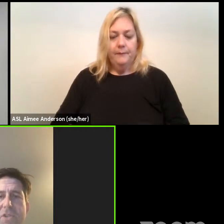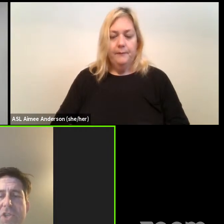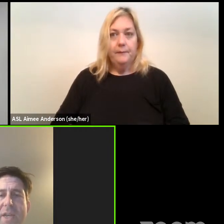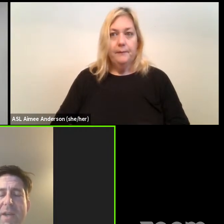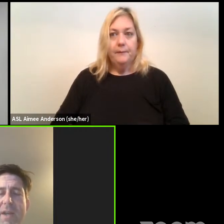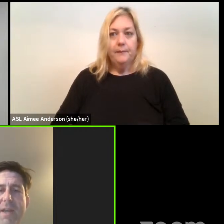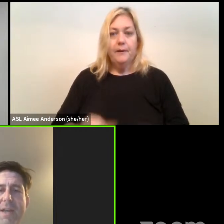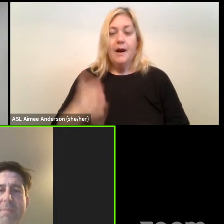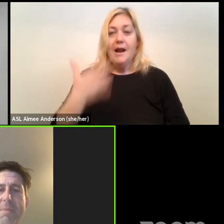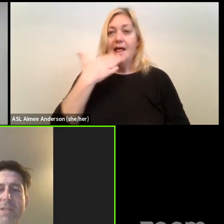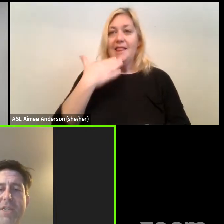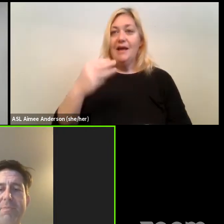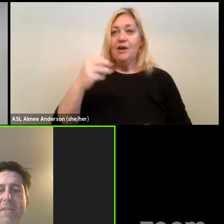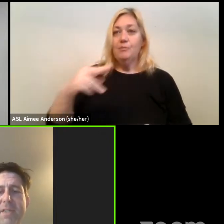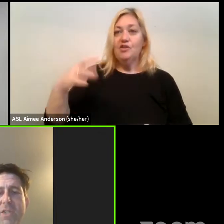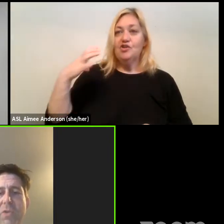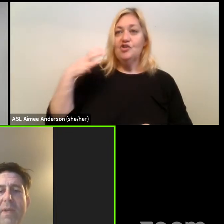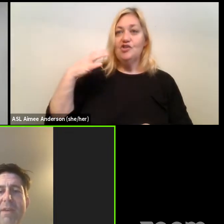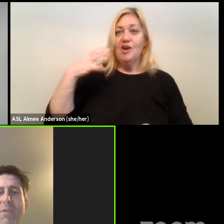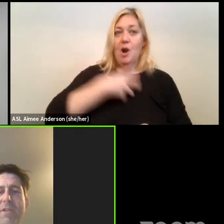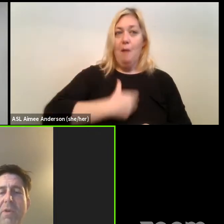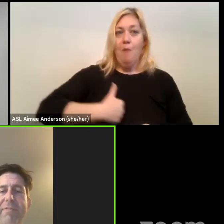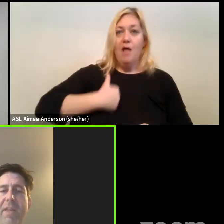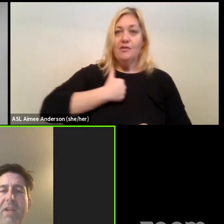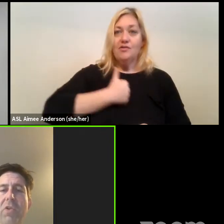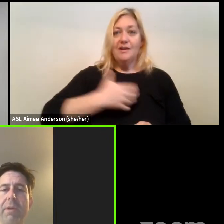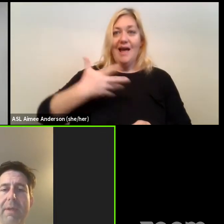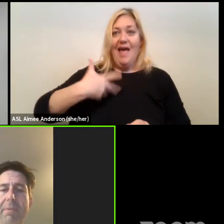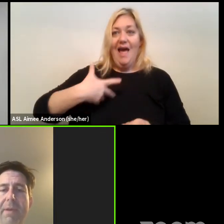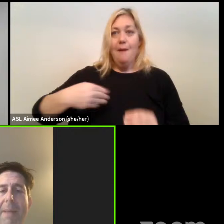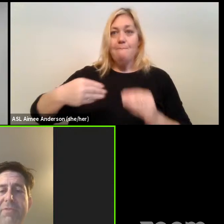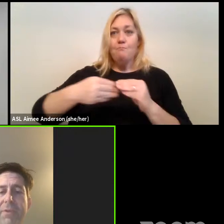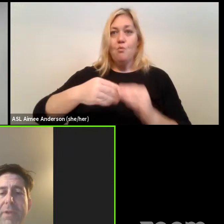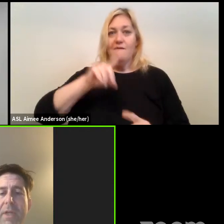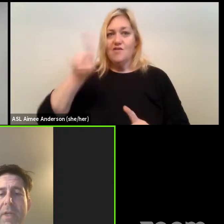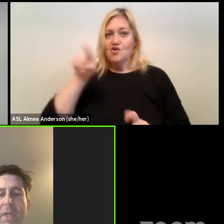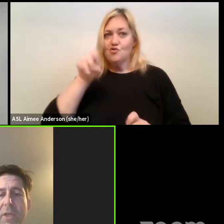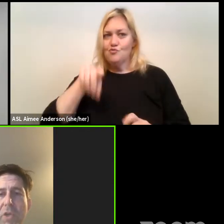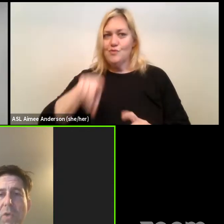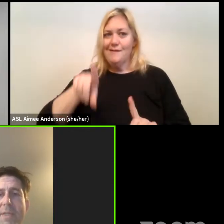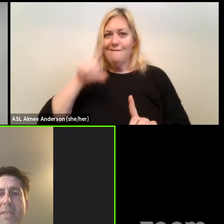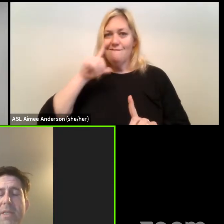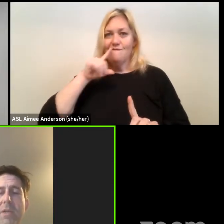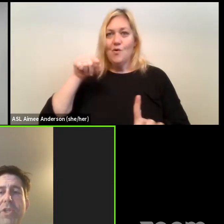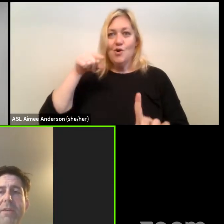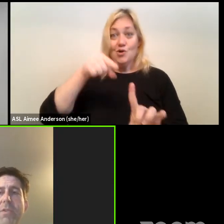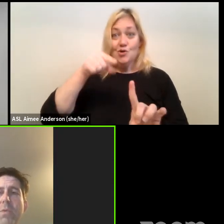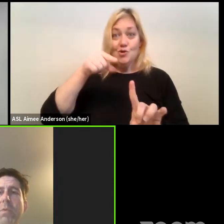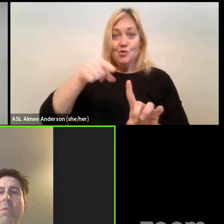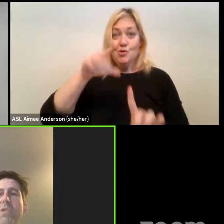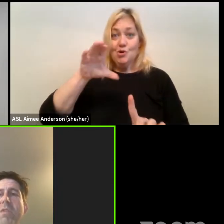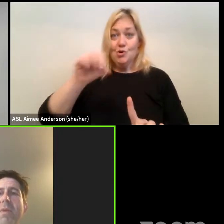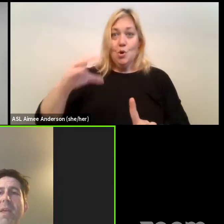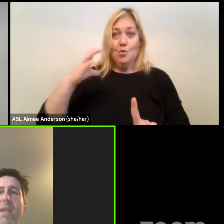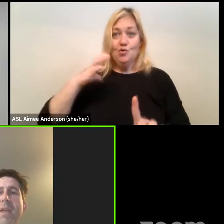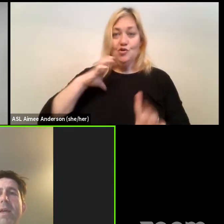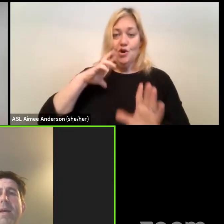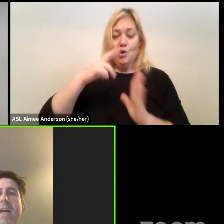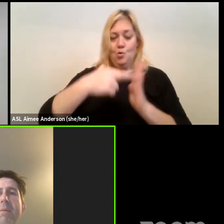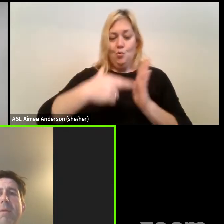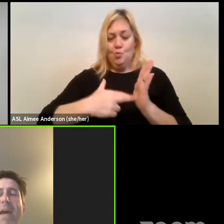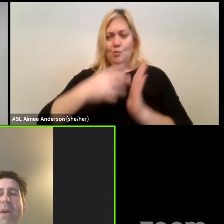Thank you, Mr. Chair, and I apologize because I too have what is more of an inquiry, perhaps for you as the co-chair of the Rules